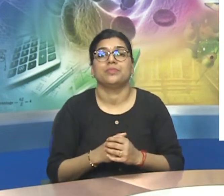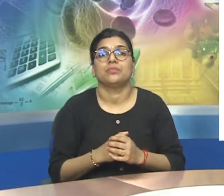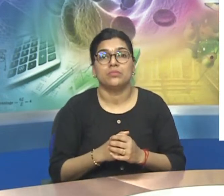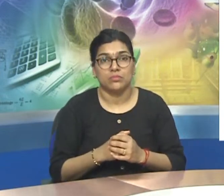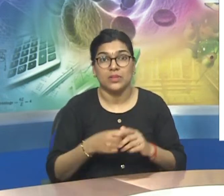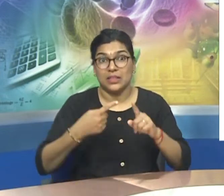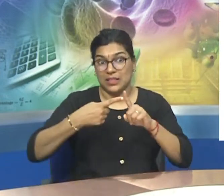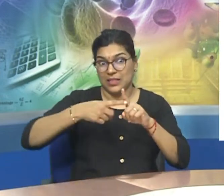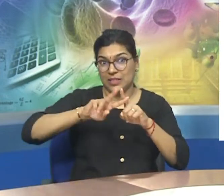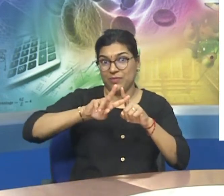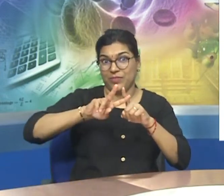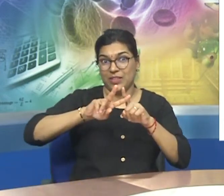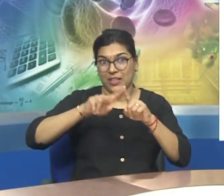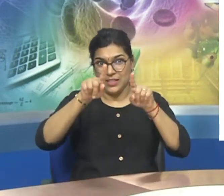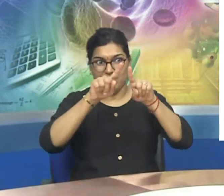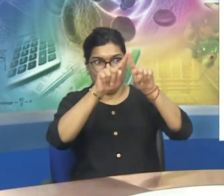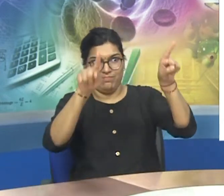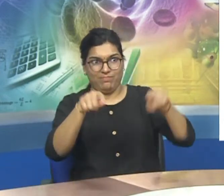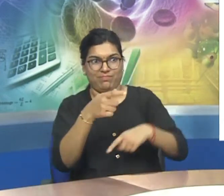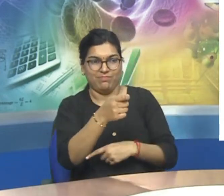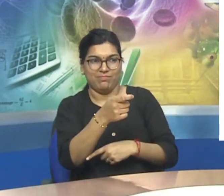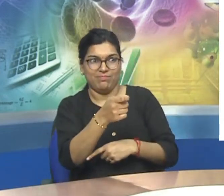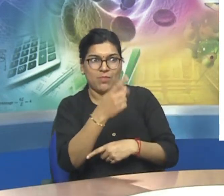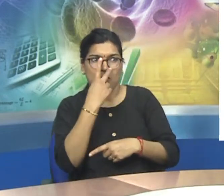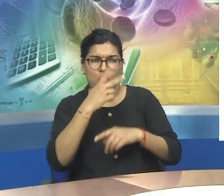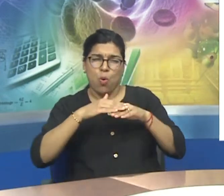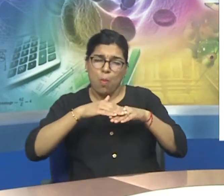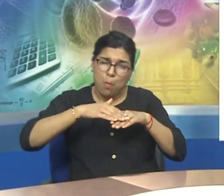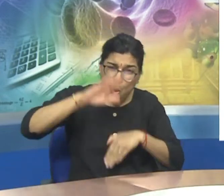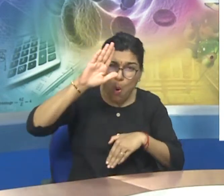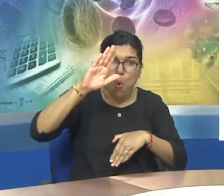So now the topic is shown on screen. It is